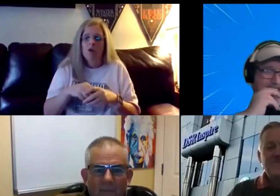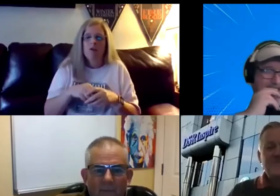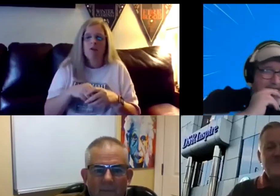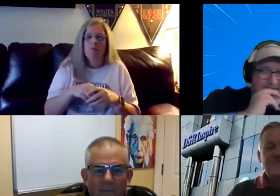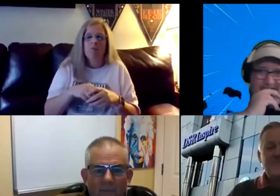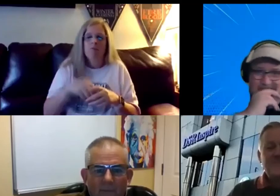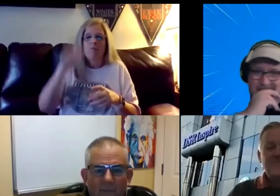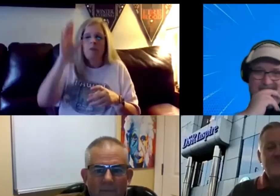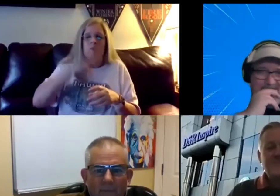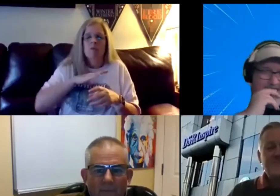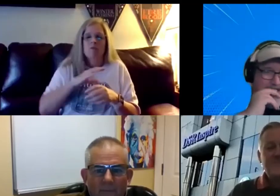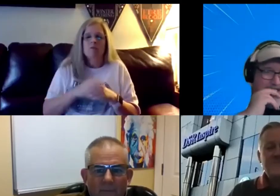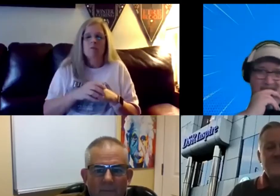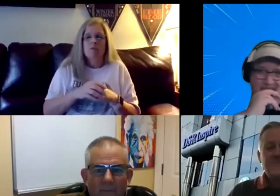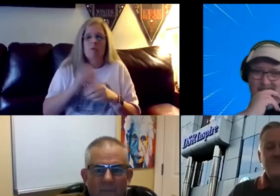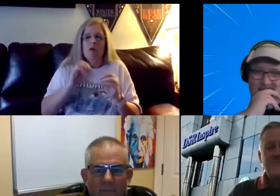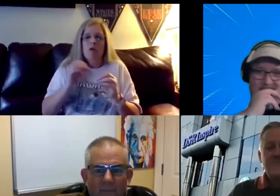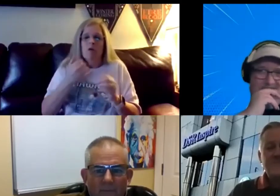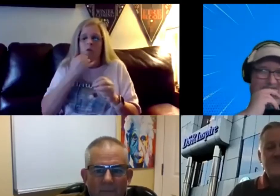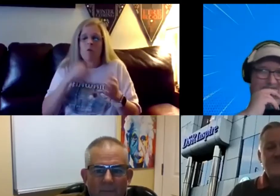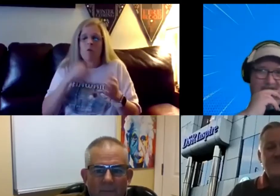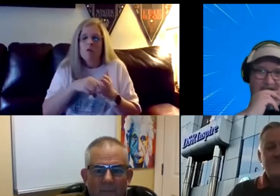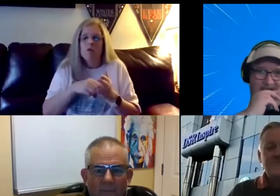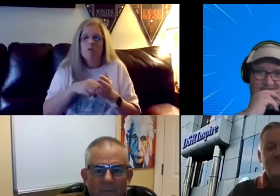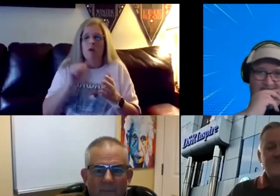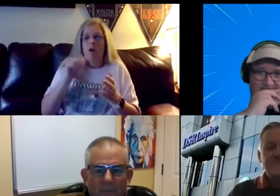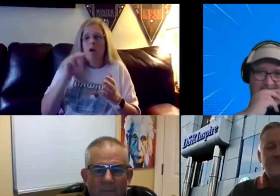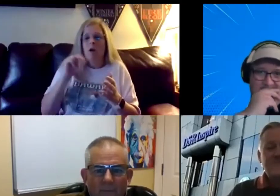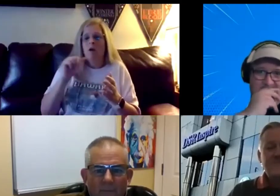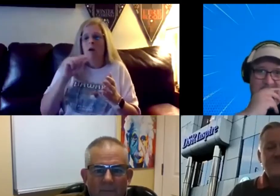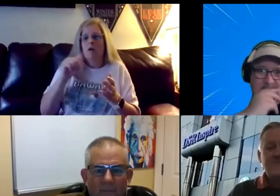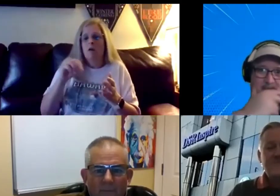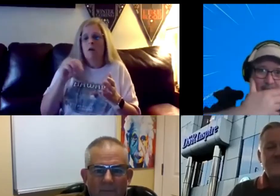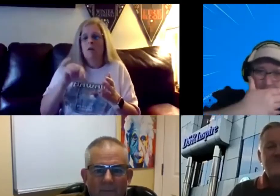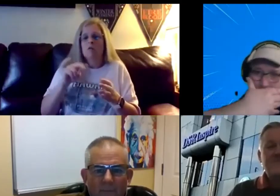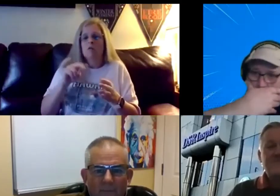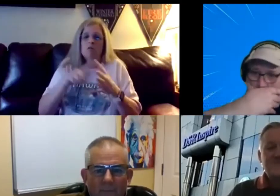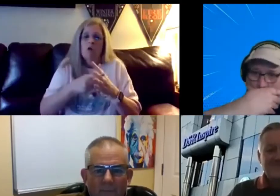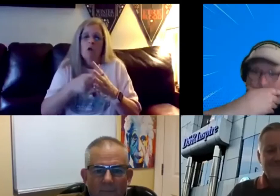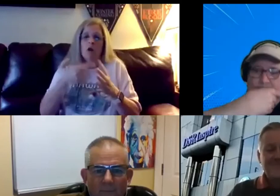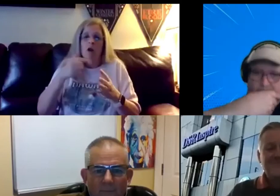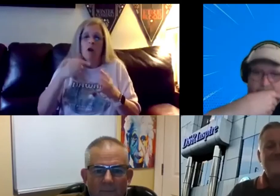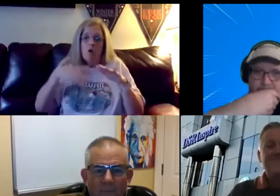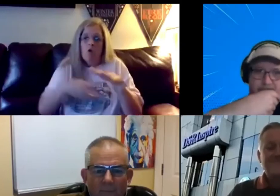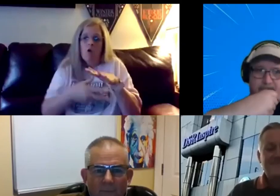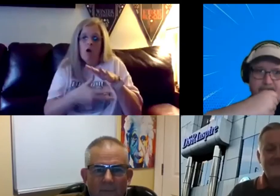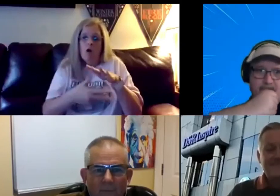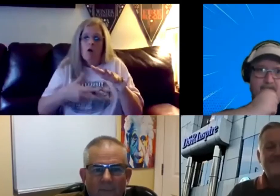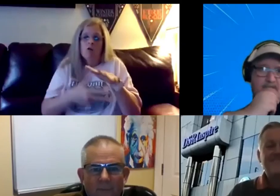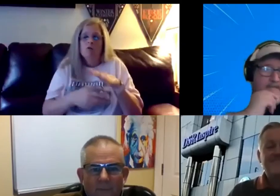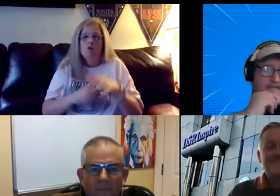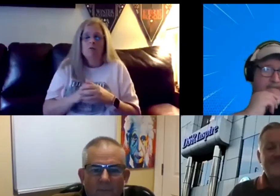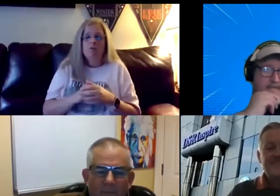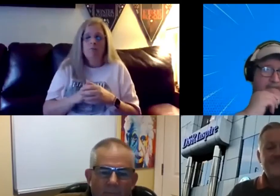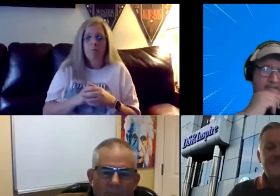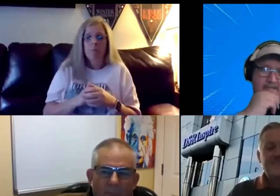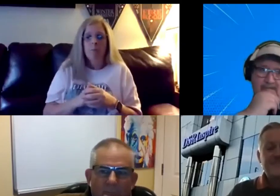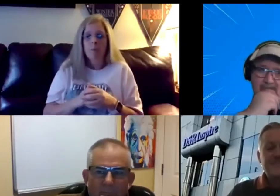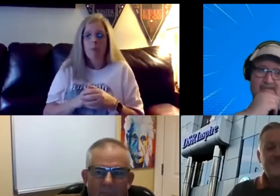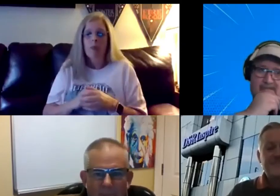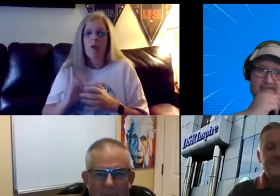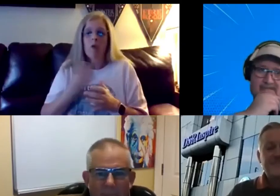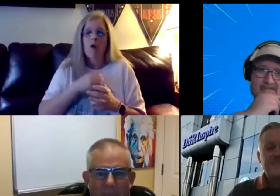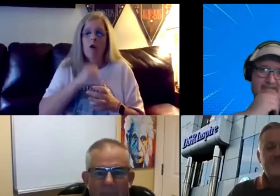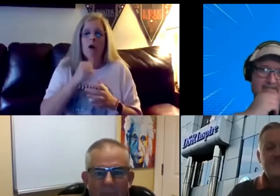operate. And nothing wrong with this, you know. I mean, Amazon started in the garage, didn't they? And Apple, this and that. But, you know, we're not